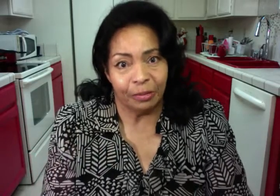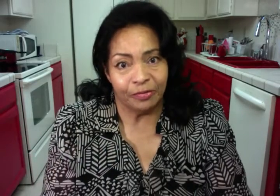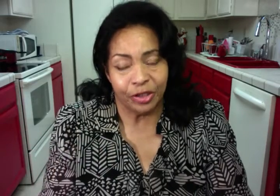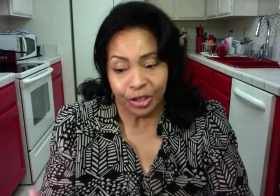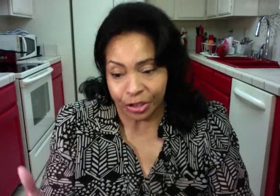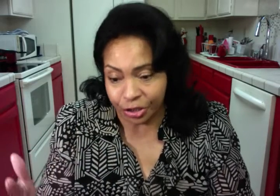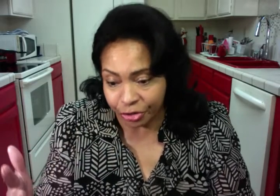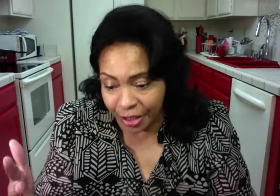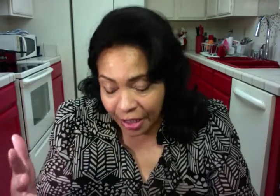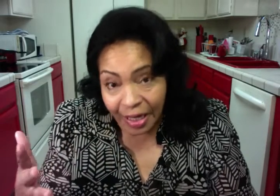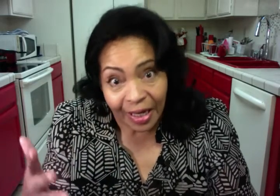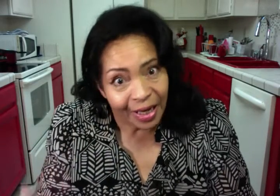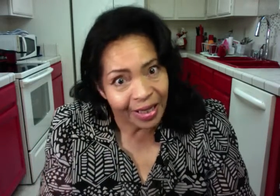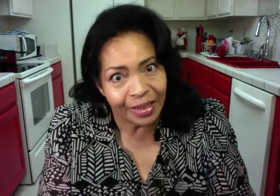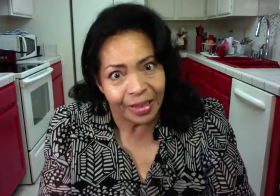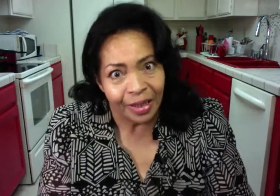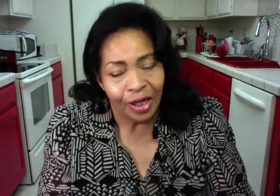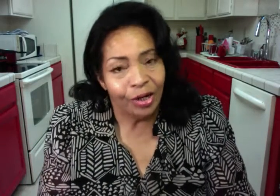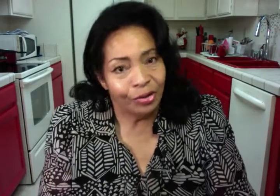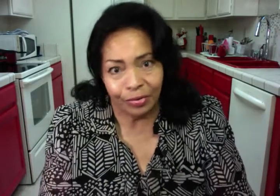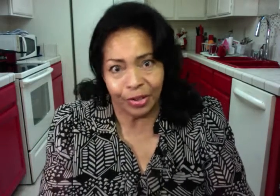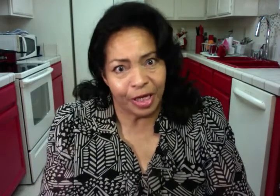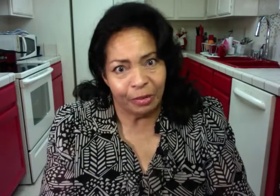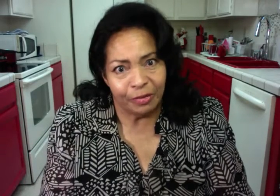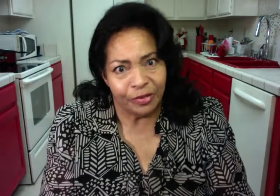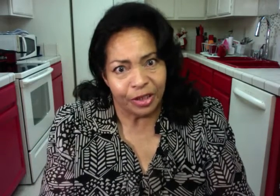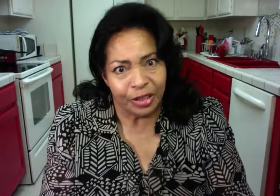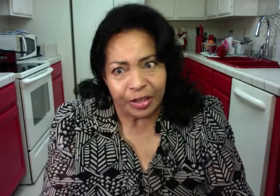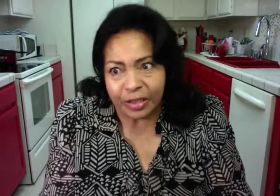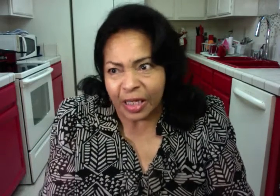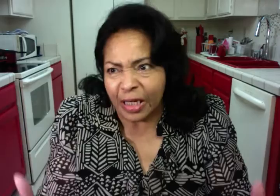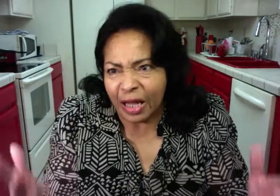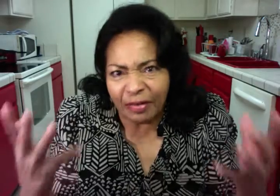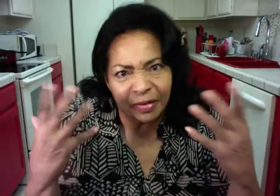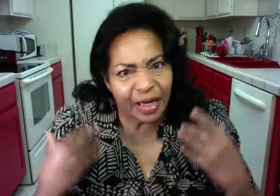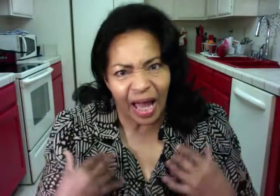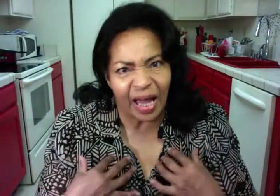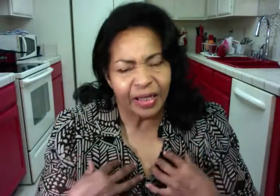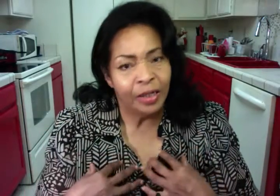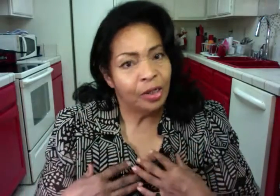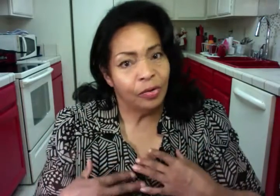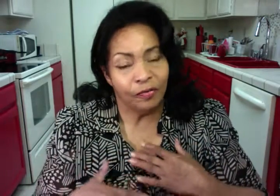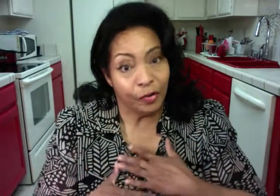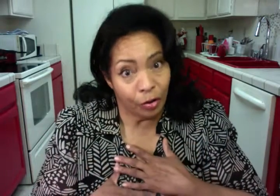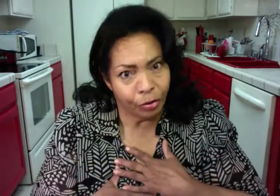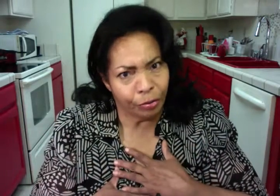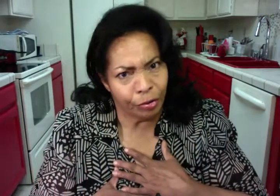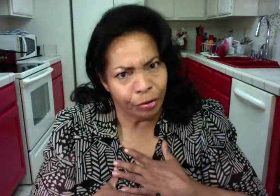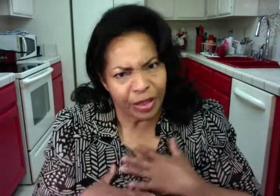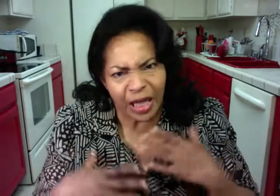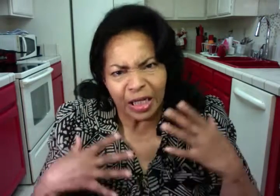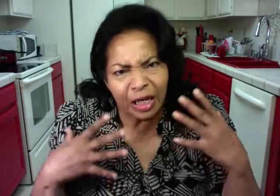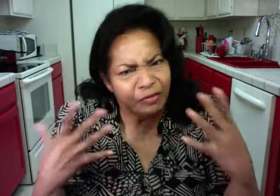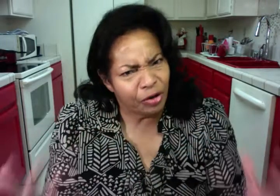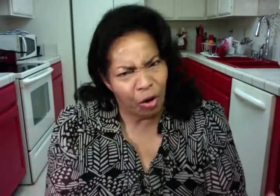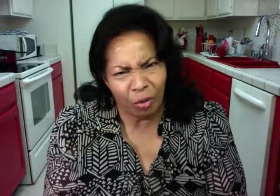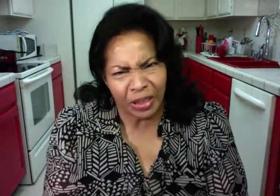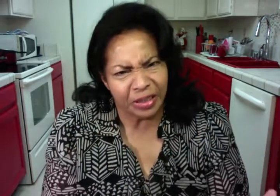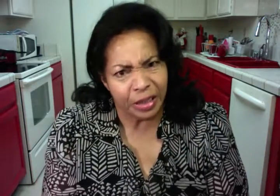Jesus You get healing Through the name of Jesus The love of God Will flow through you That love you always needed